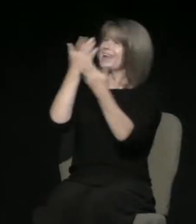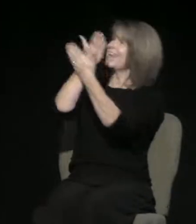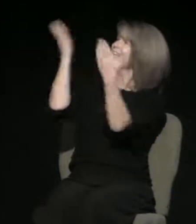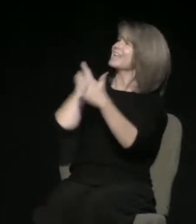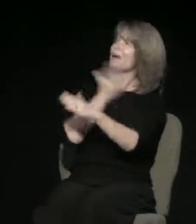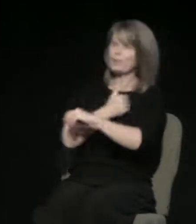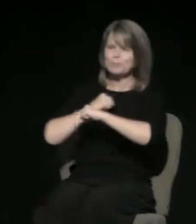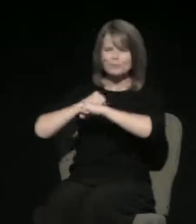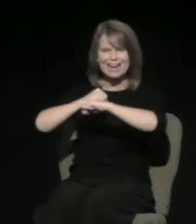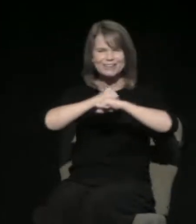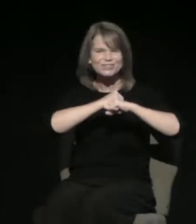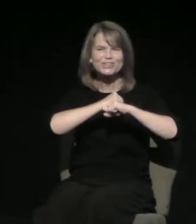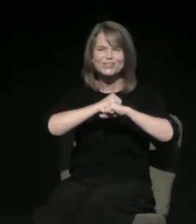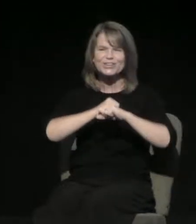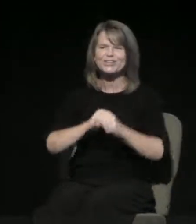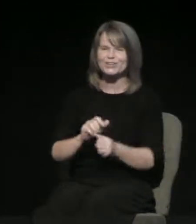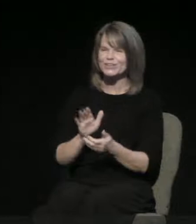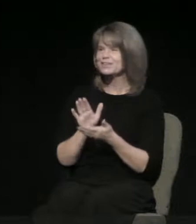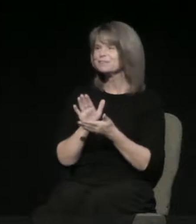Christ.